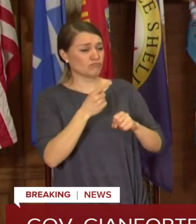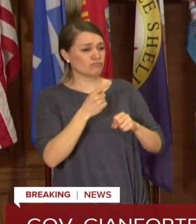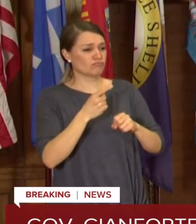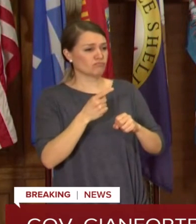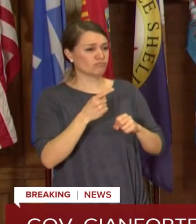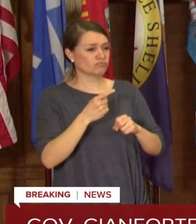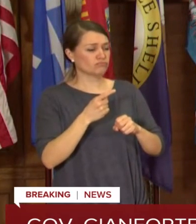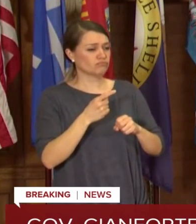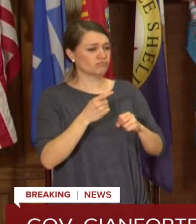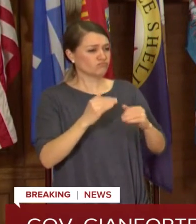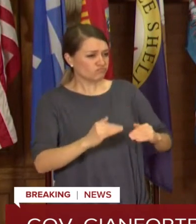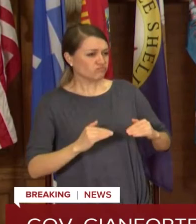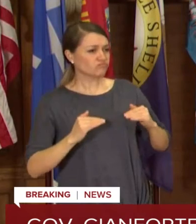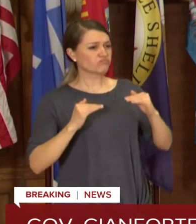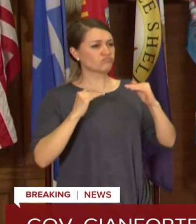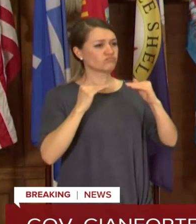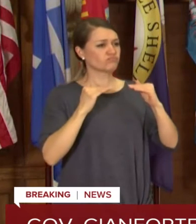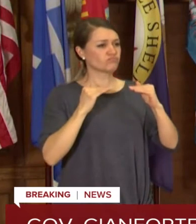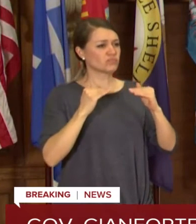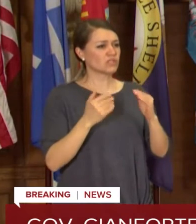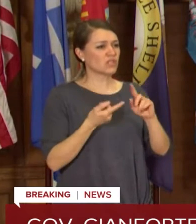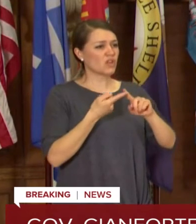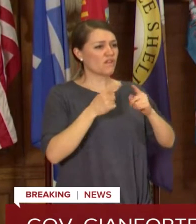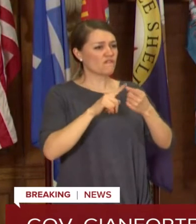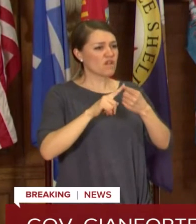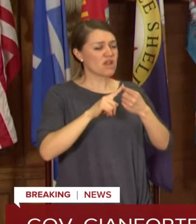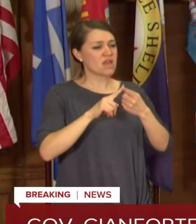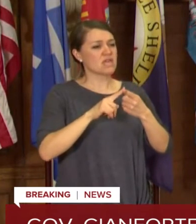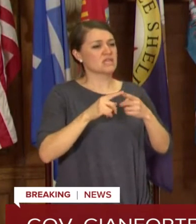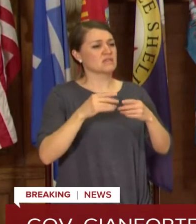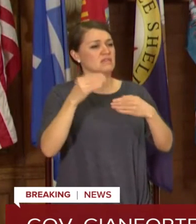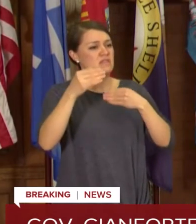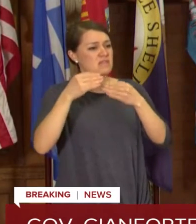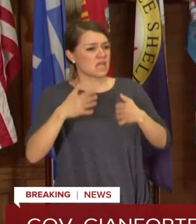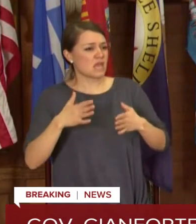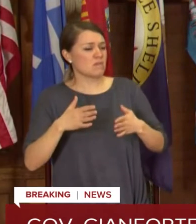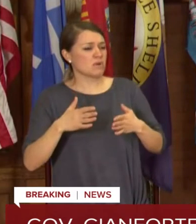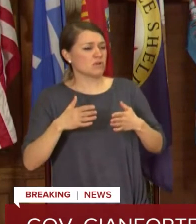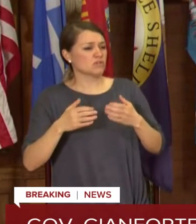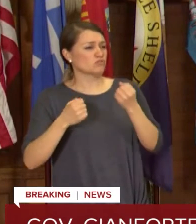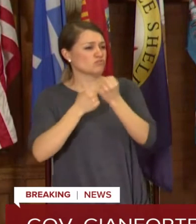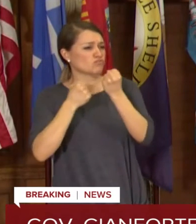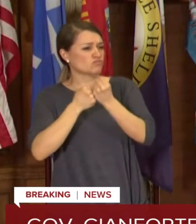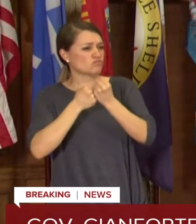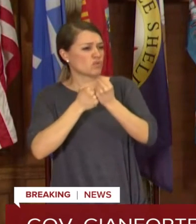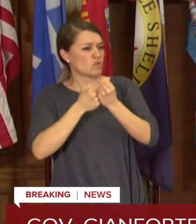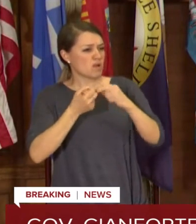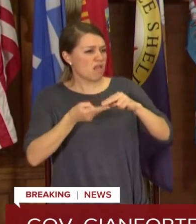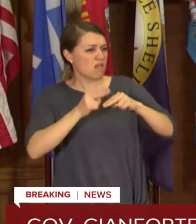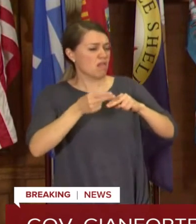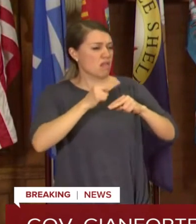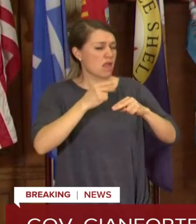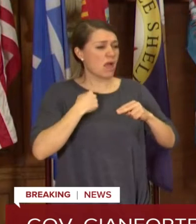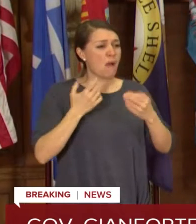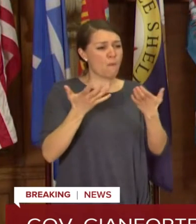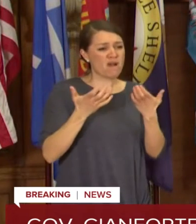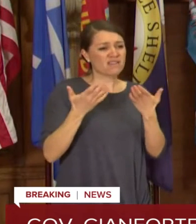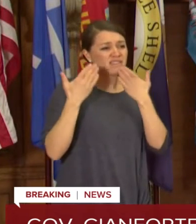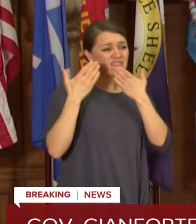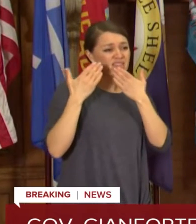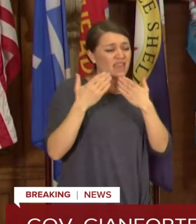for your family, friends, and neighbors. On behalf of a grateful state, I'd like to thank our